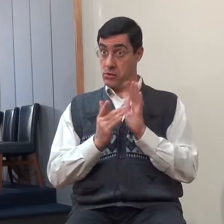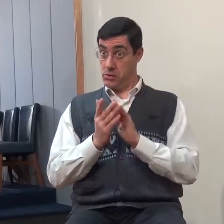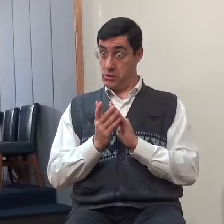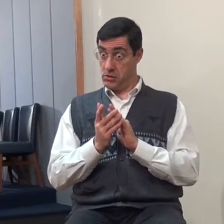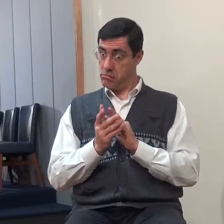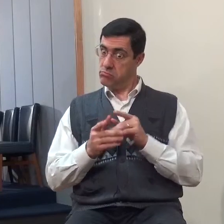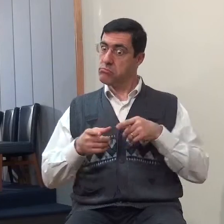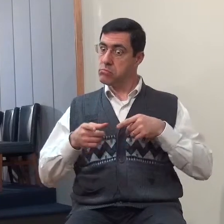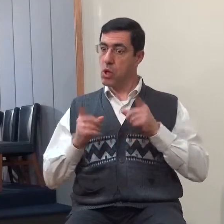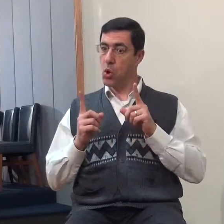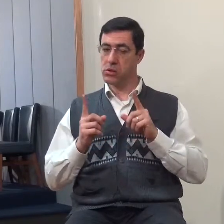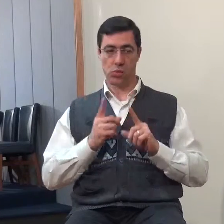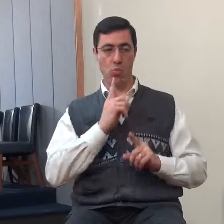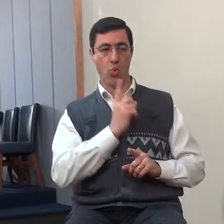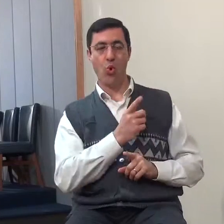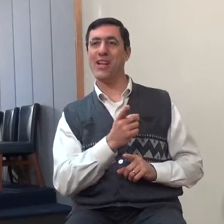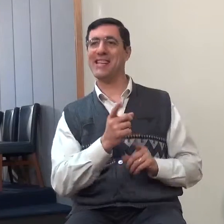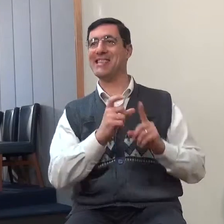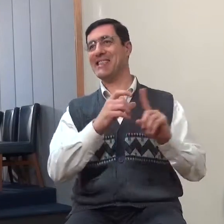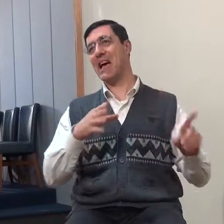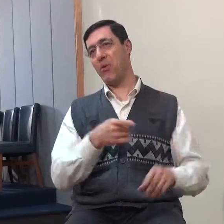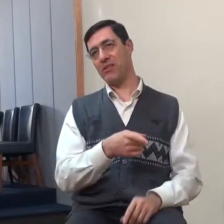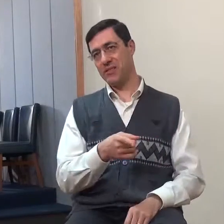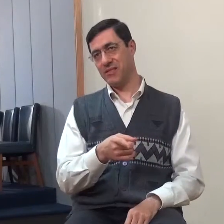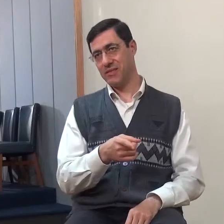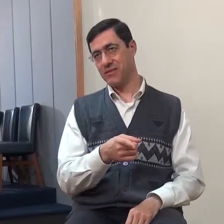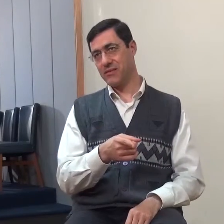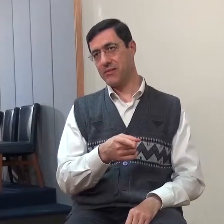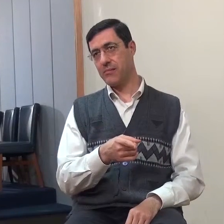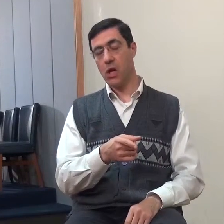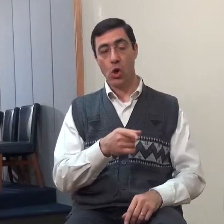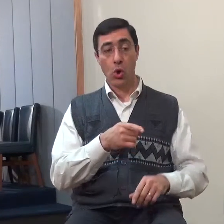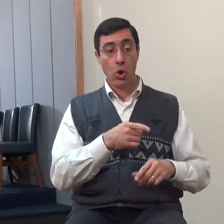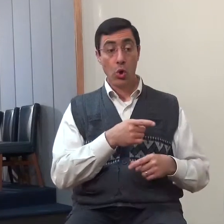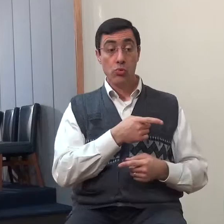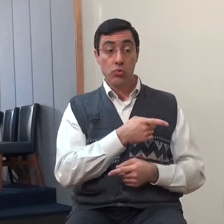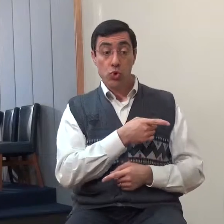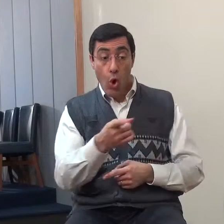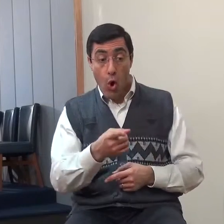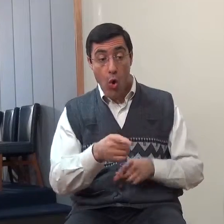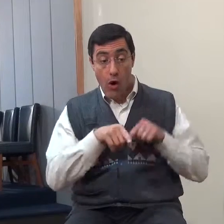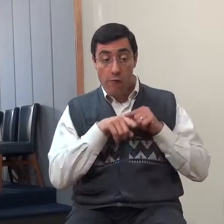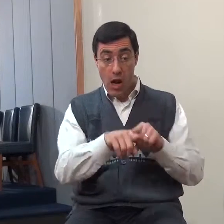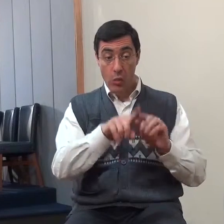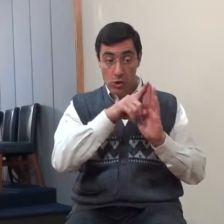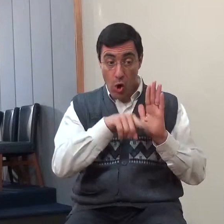the disciples that their morality mustn't be limited to the extreme